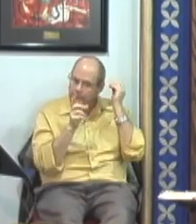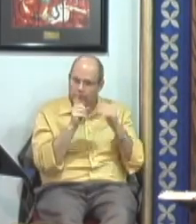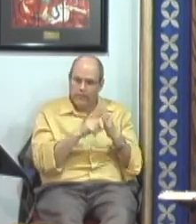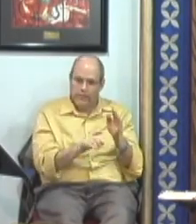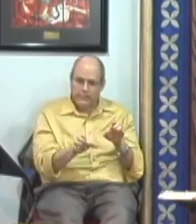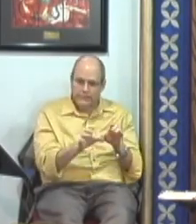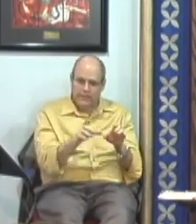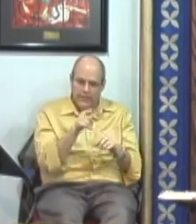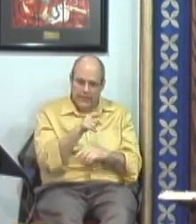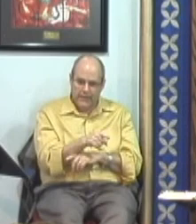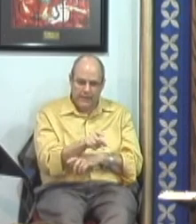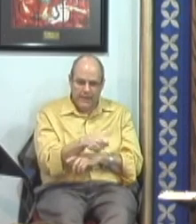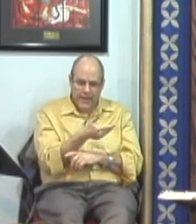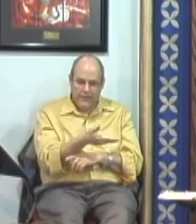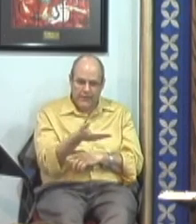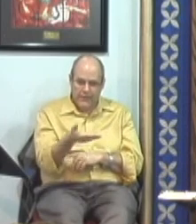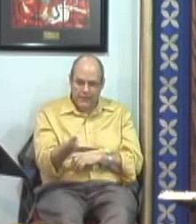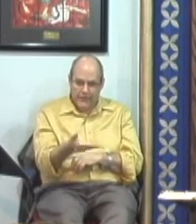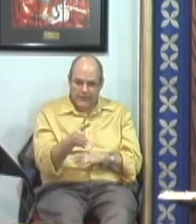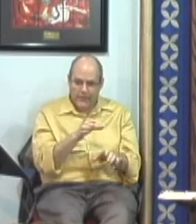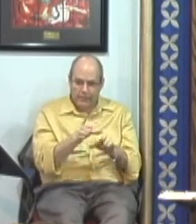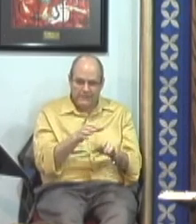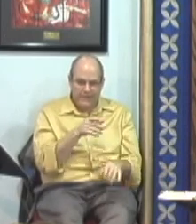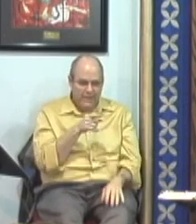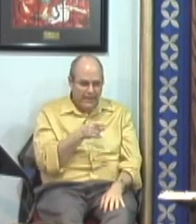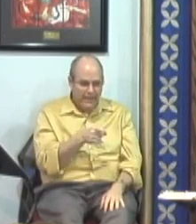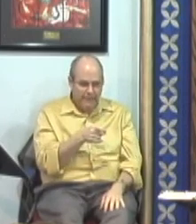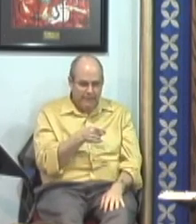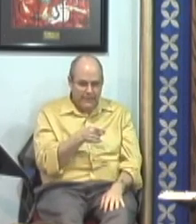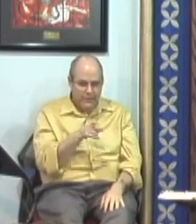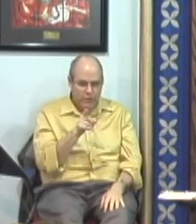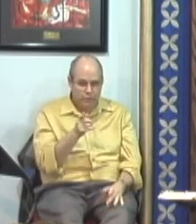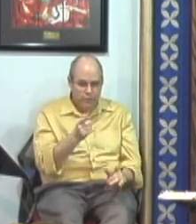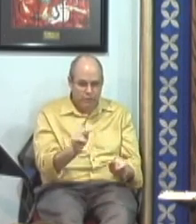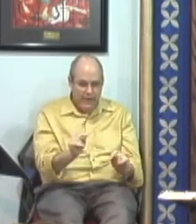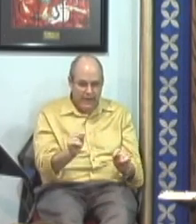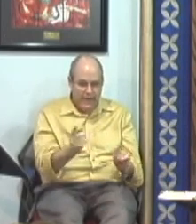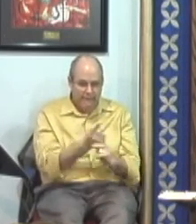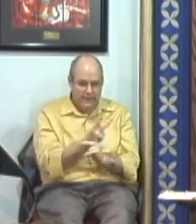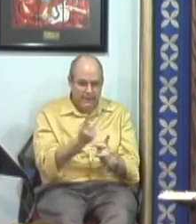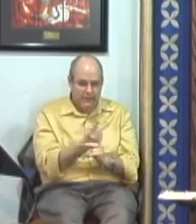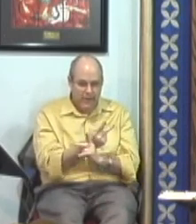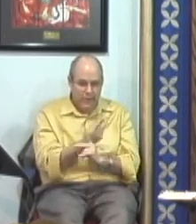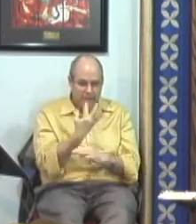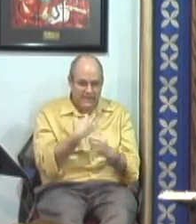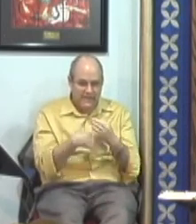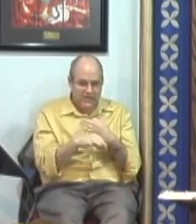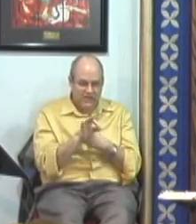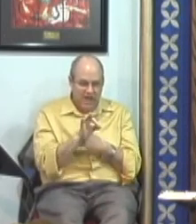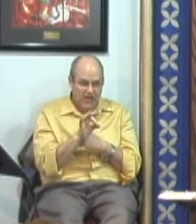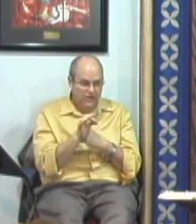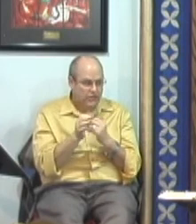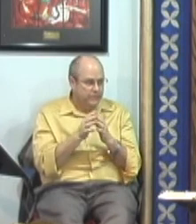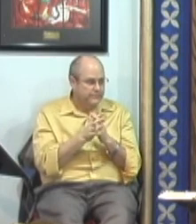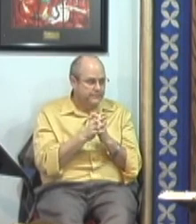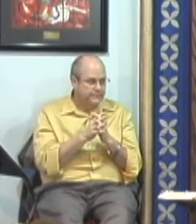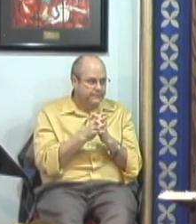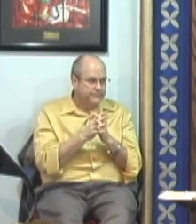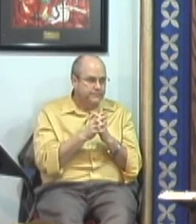him, another thing that was done to him. And I want you to try to figure out what the exchange is, because this is really